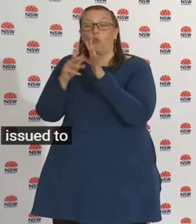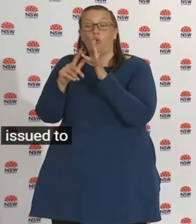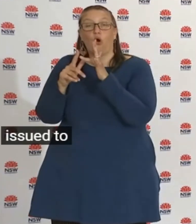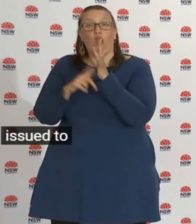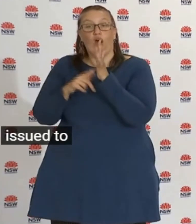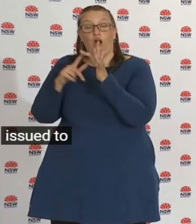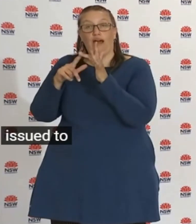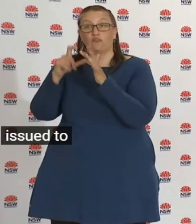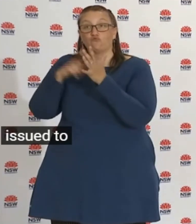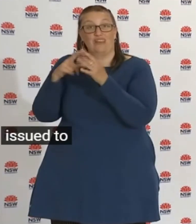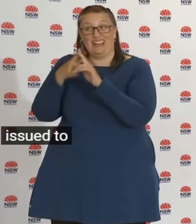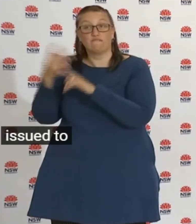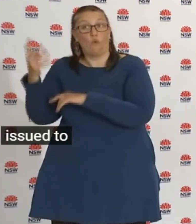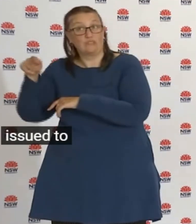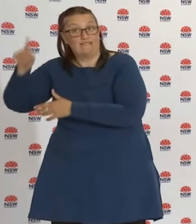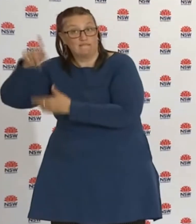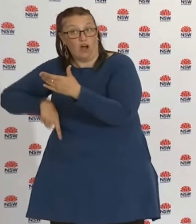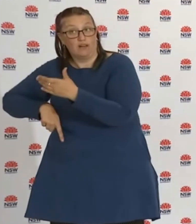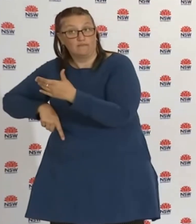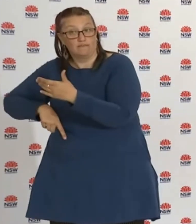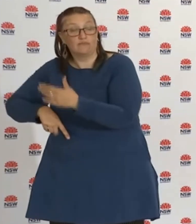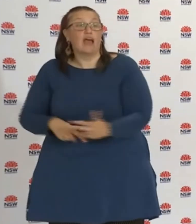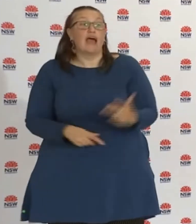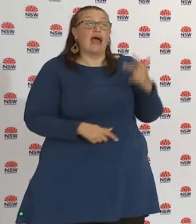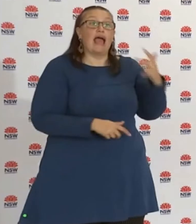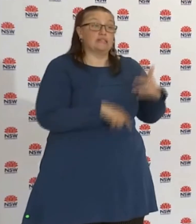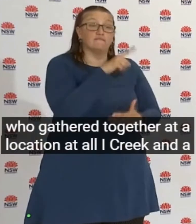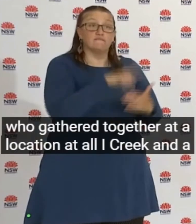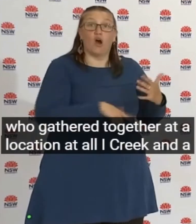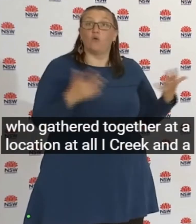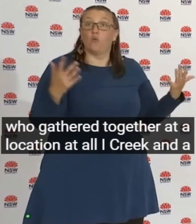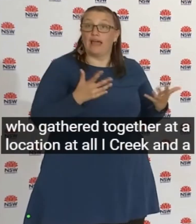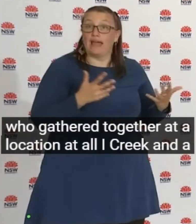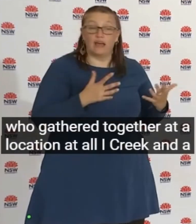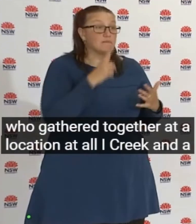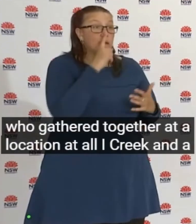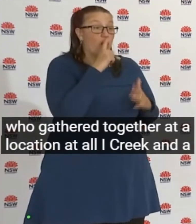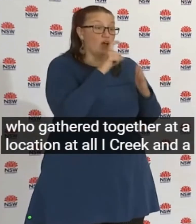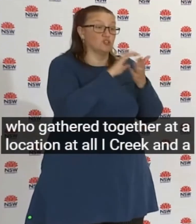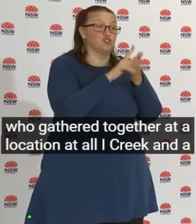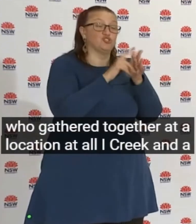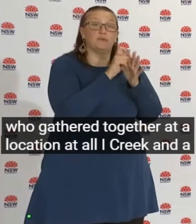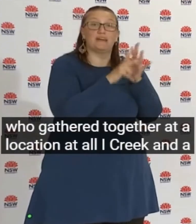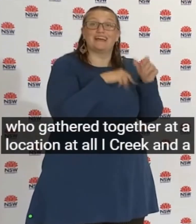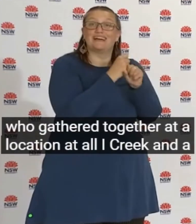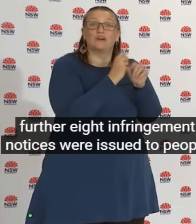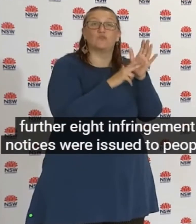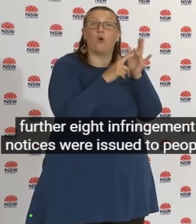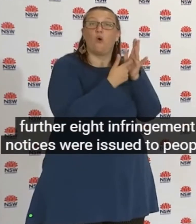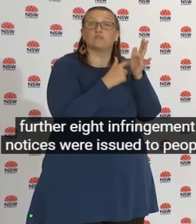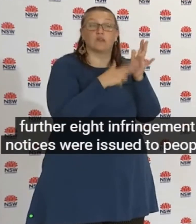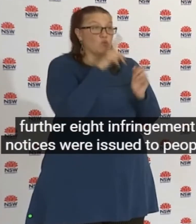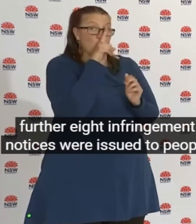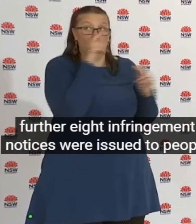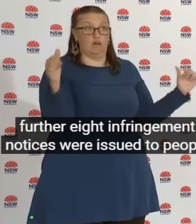further 8 infringement notices were issued to people who gathered at a private residence in the Chipping Norton area. That is simply not on.